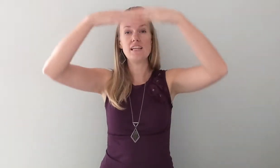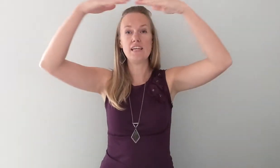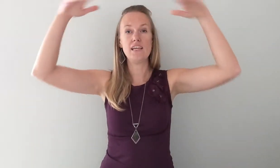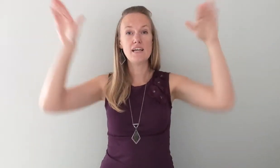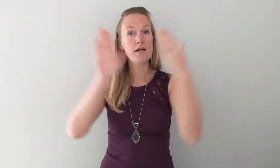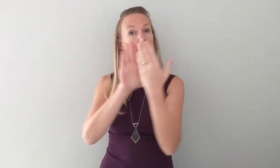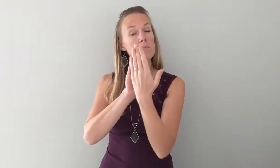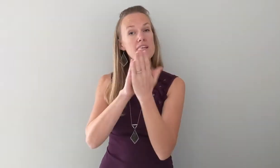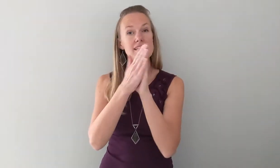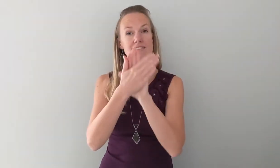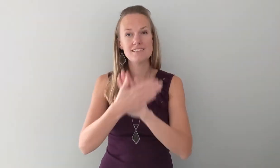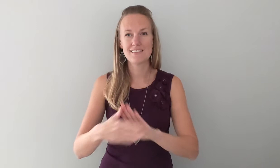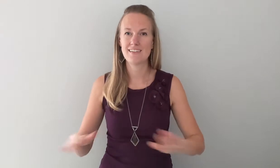heavenly peace,